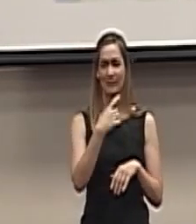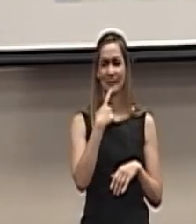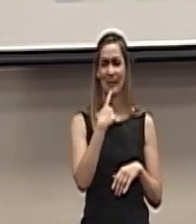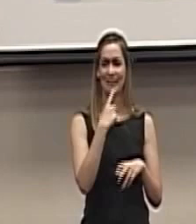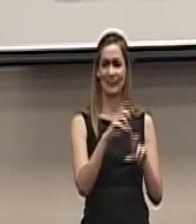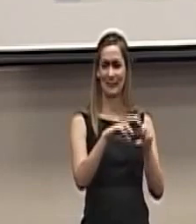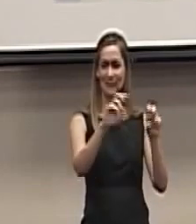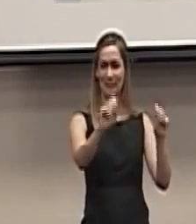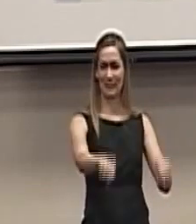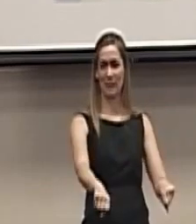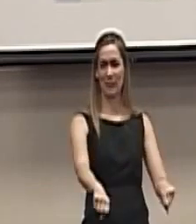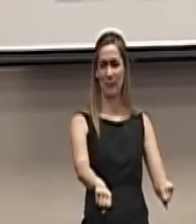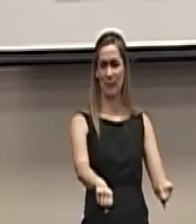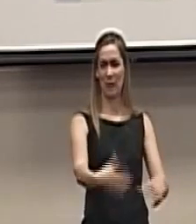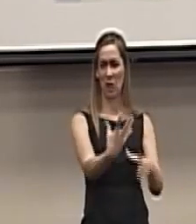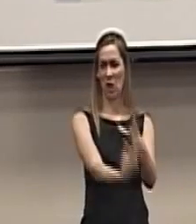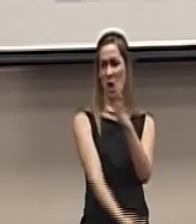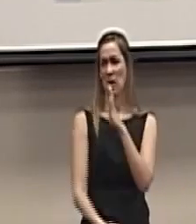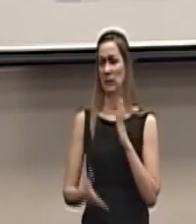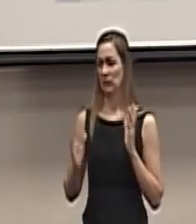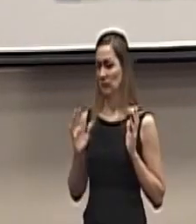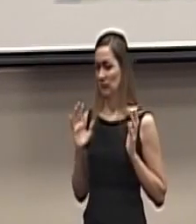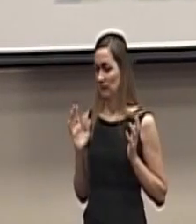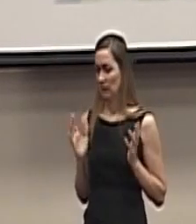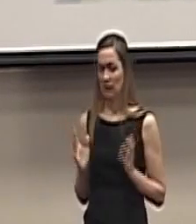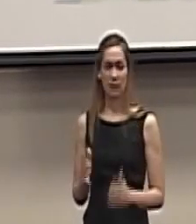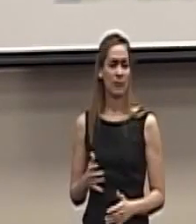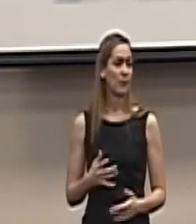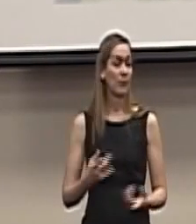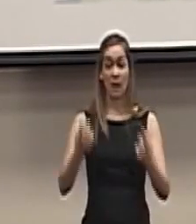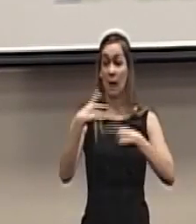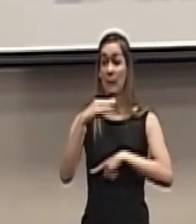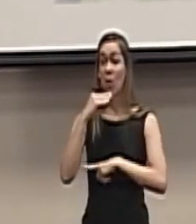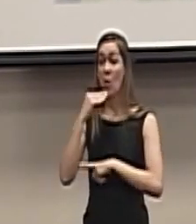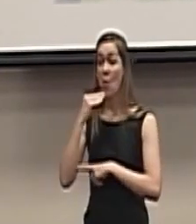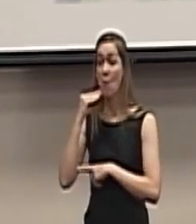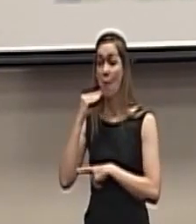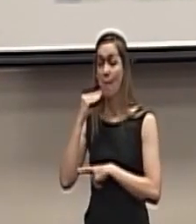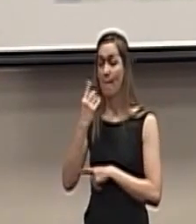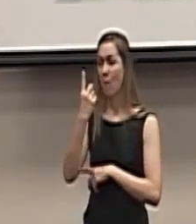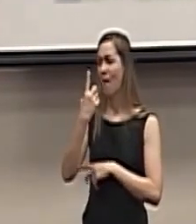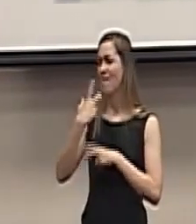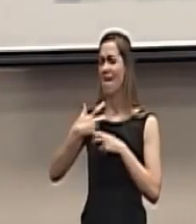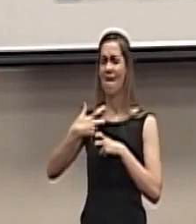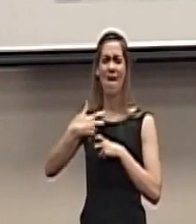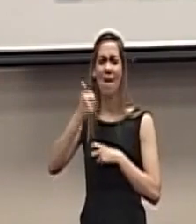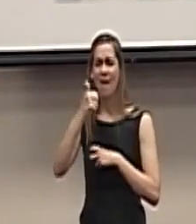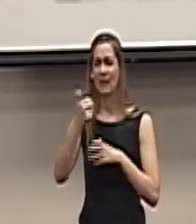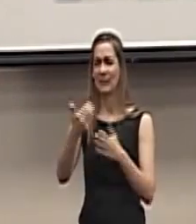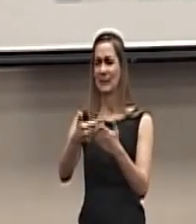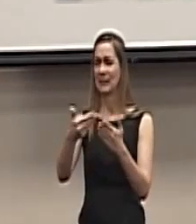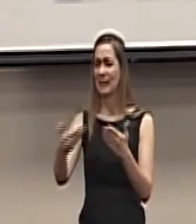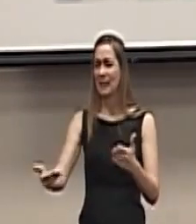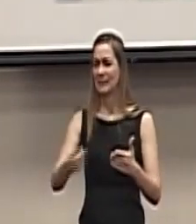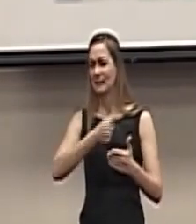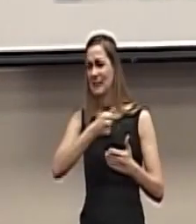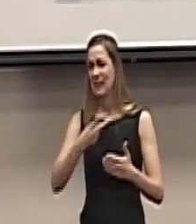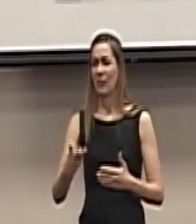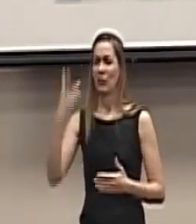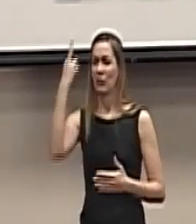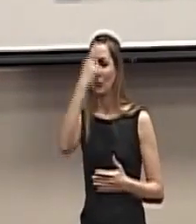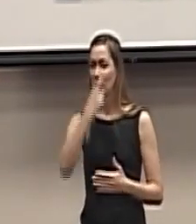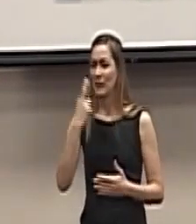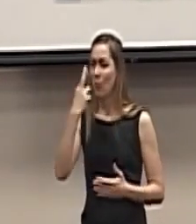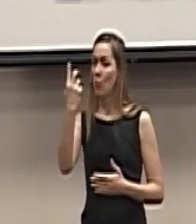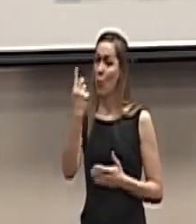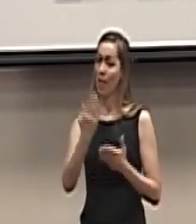system was gone. Well, guys, returning home is one of the most difficult things, and there's probably a number of reasons for that. For one